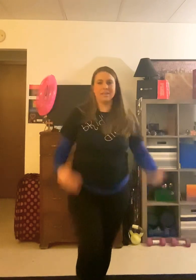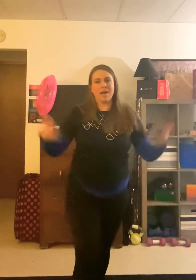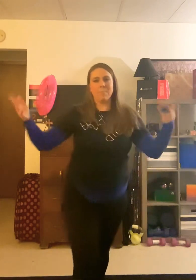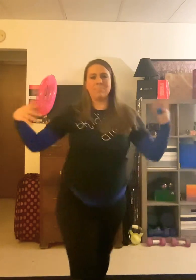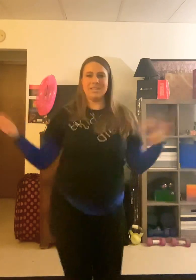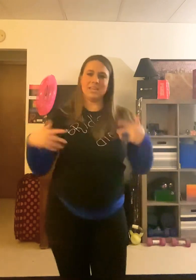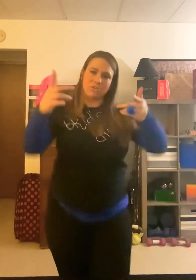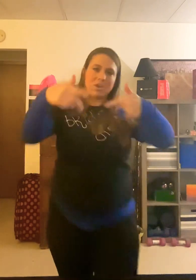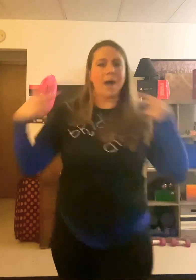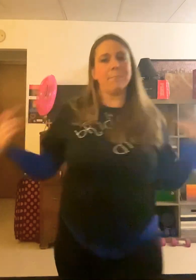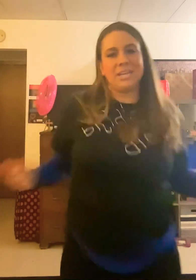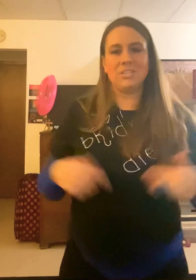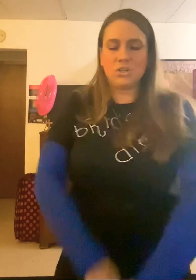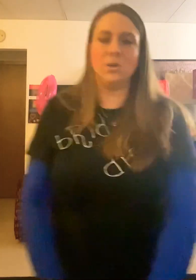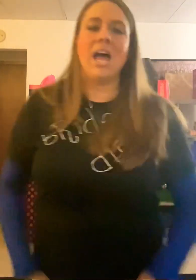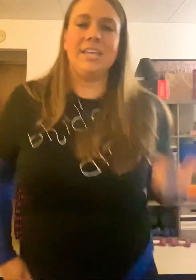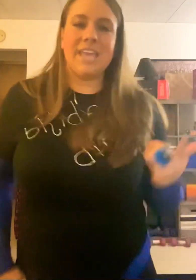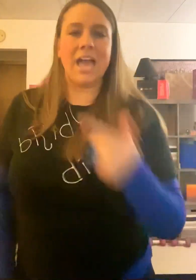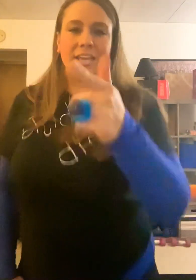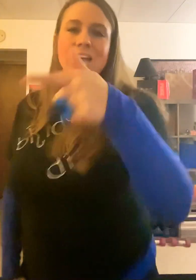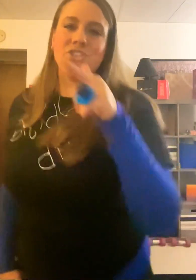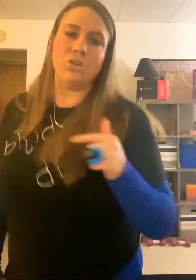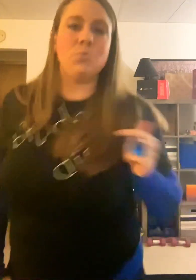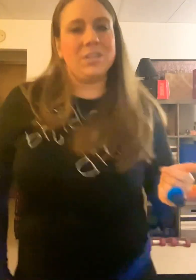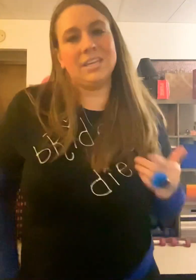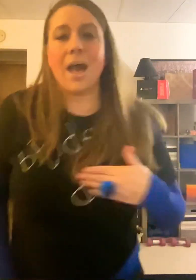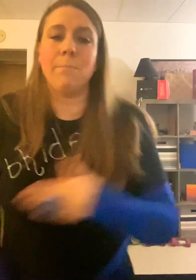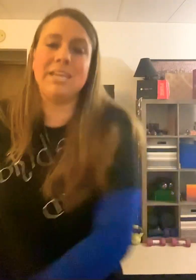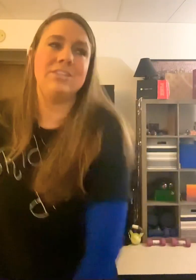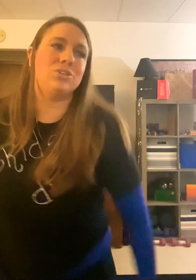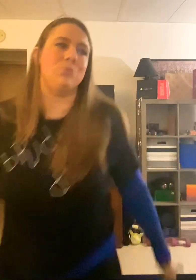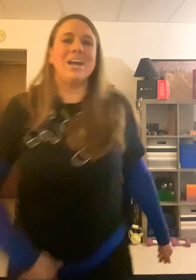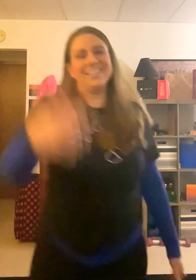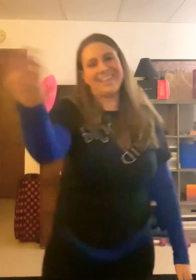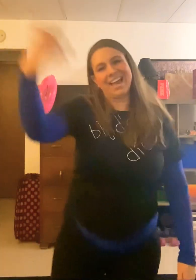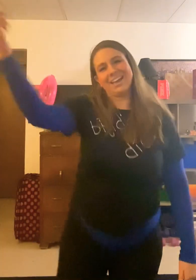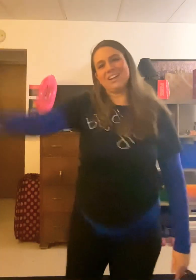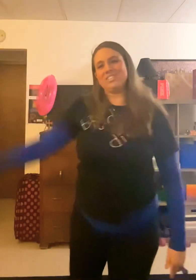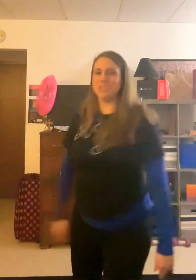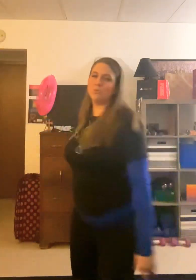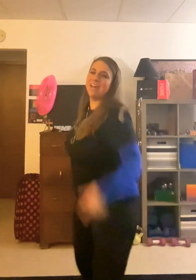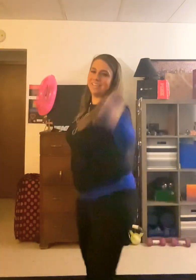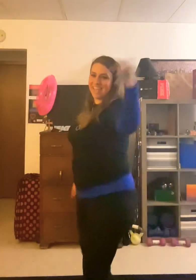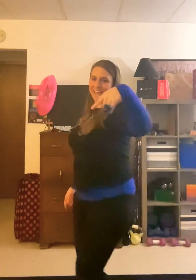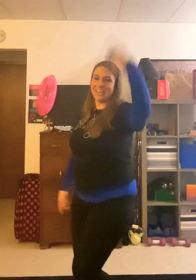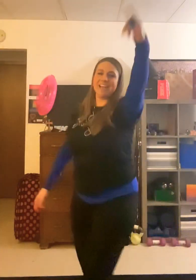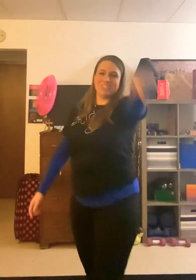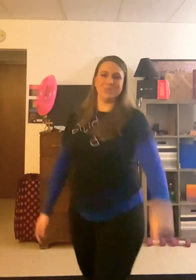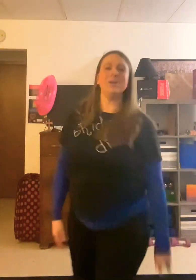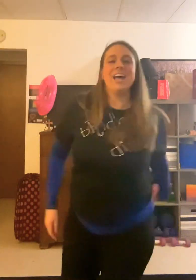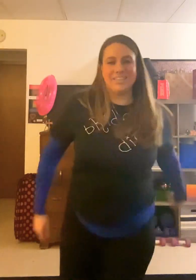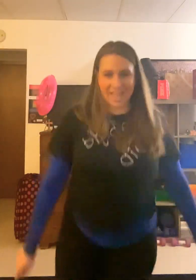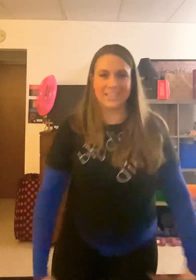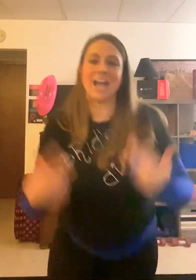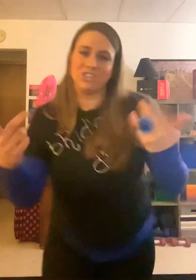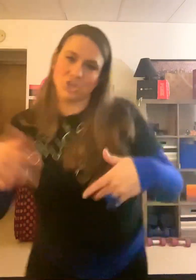got me and you got me too. Yeah, got you when you got me too. Yeah, got you. Yeah, got you. Yeah, got you